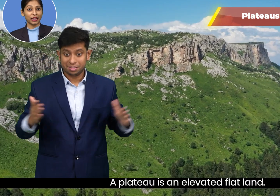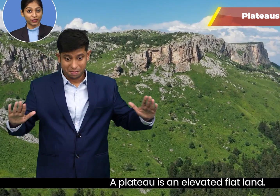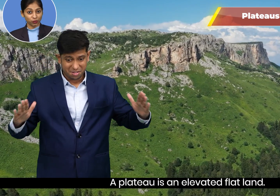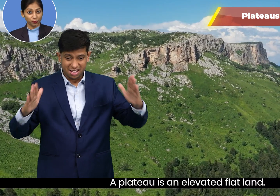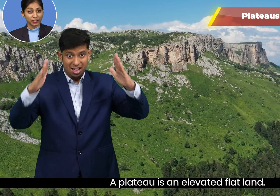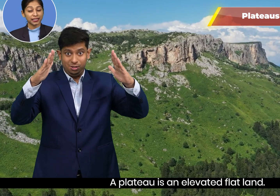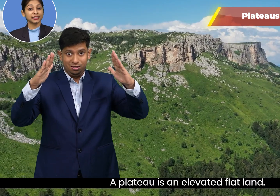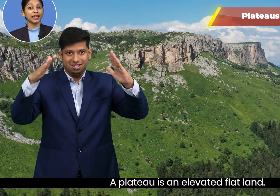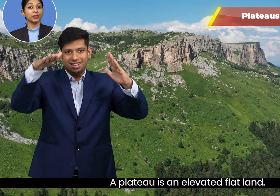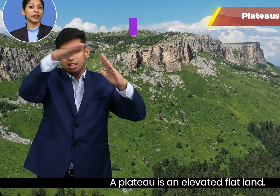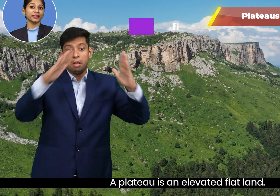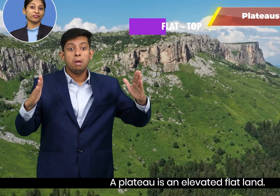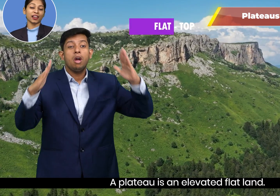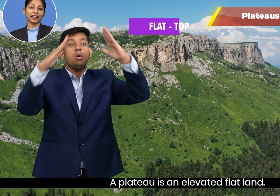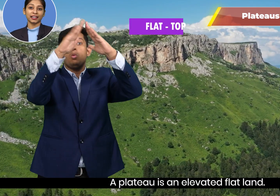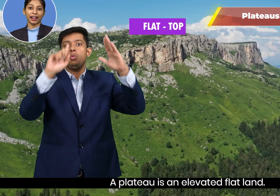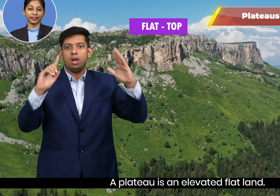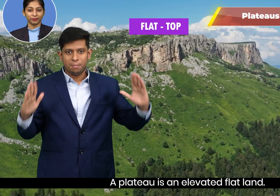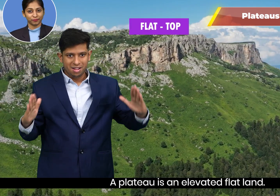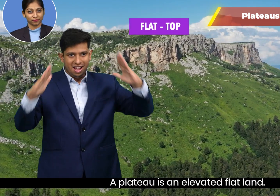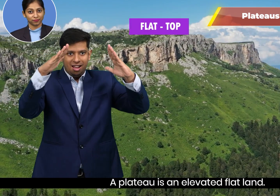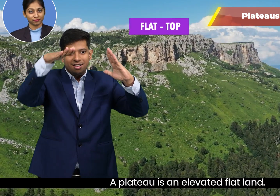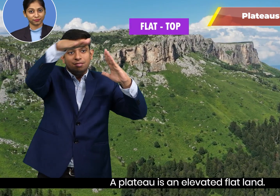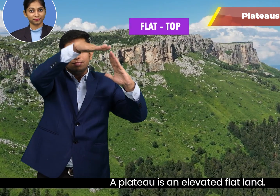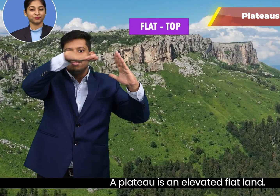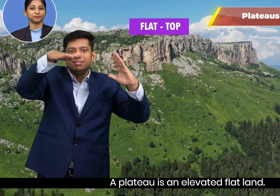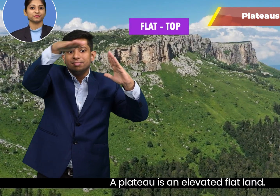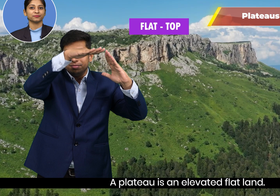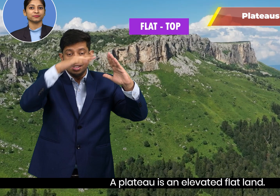A plateau is an elevated flat land.